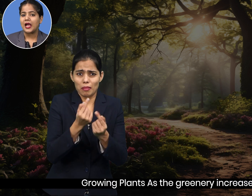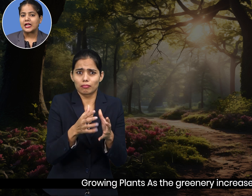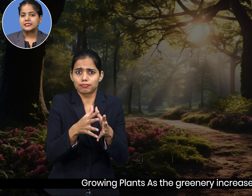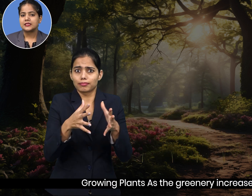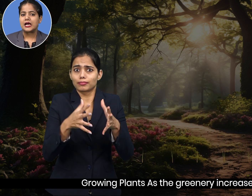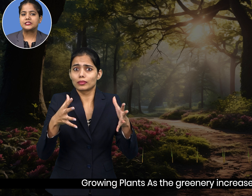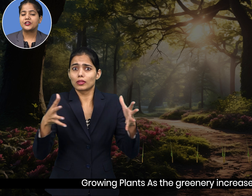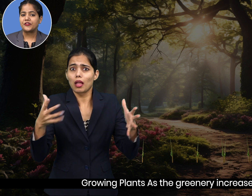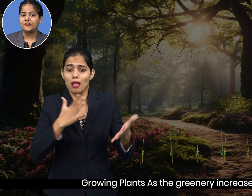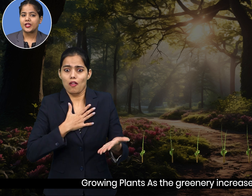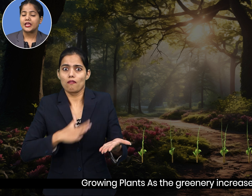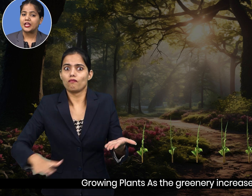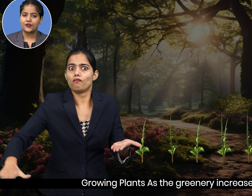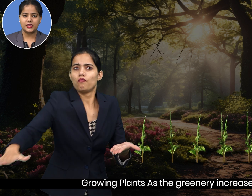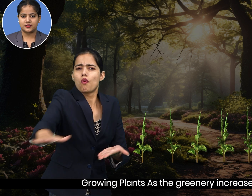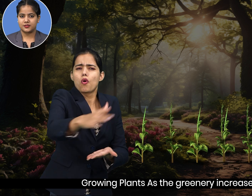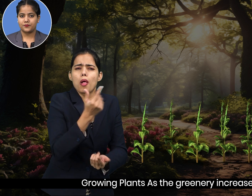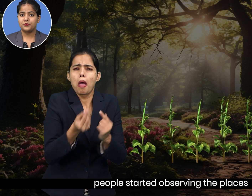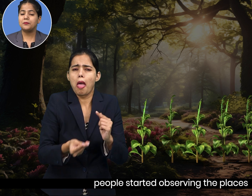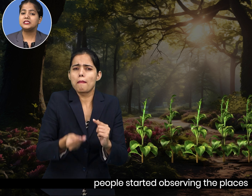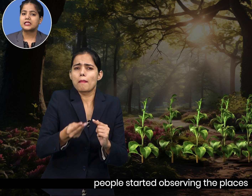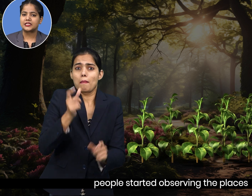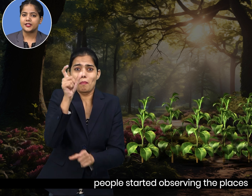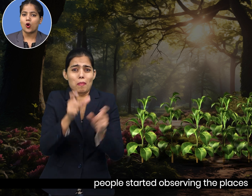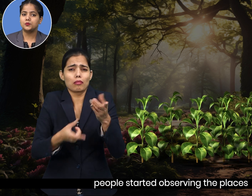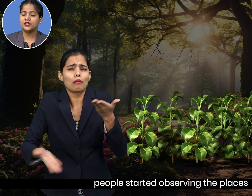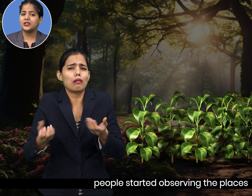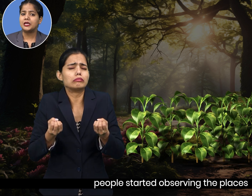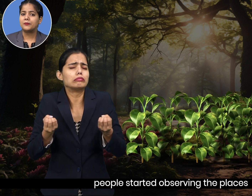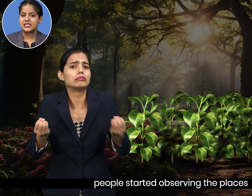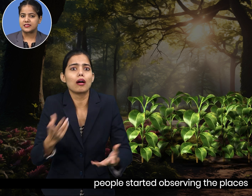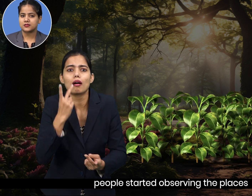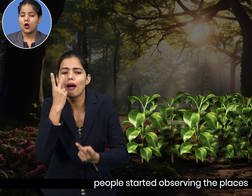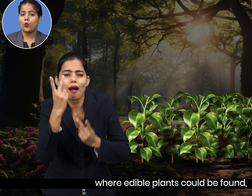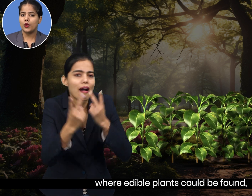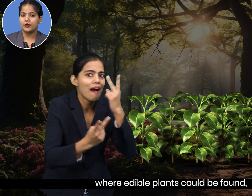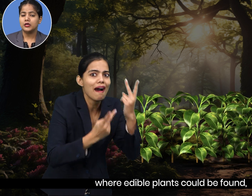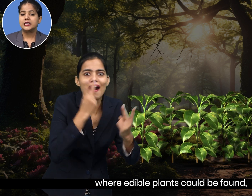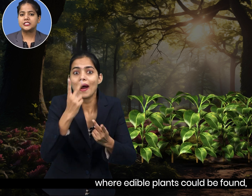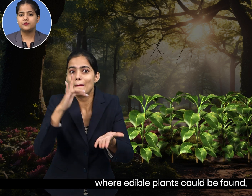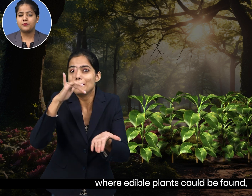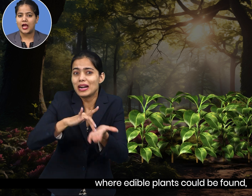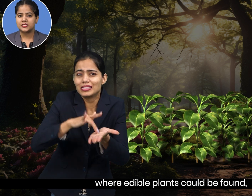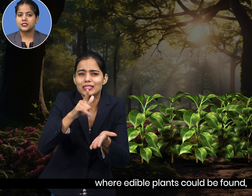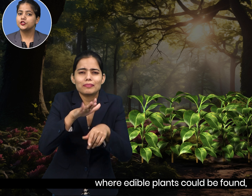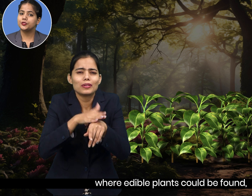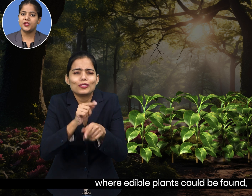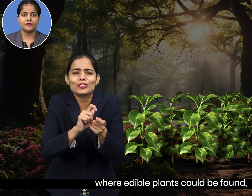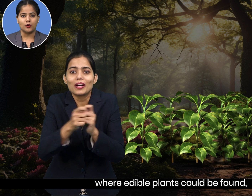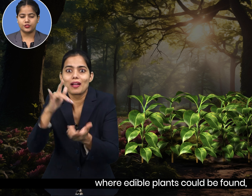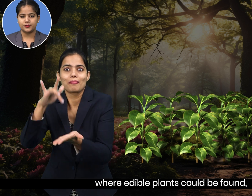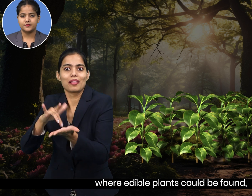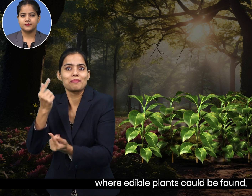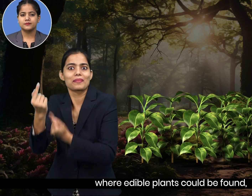Growing plants as the greenery increased, people started observing the places where edible plants could